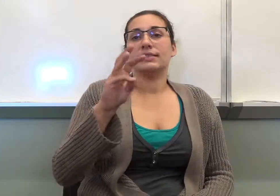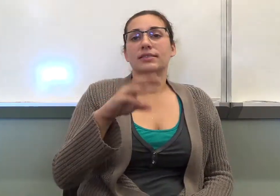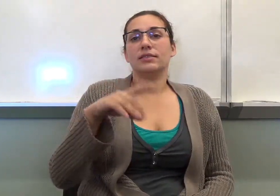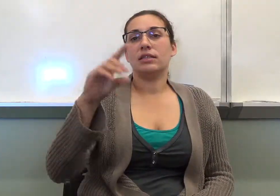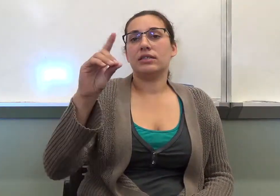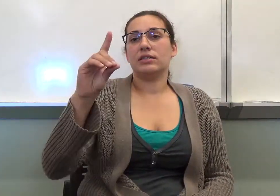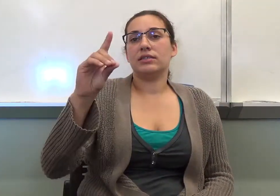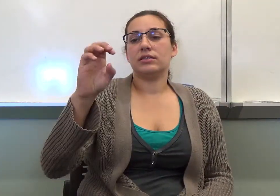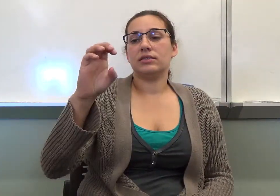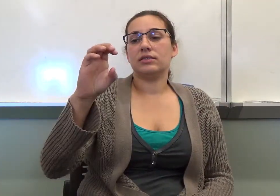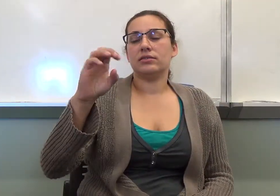2016. Okay, any others?